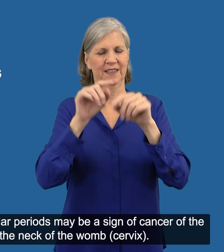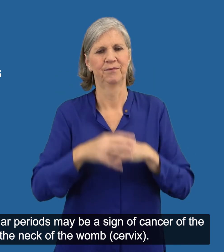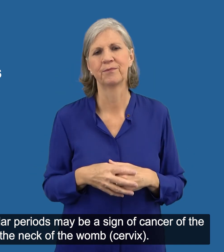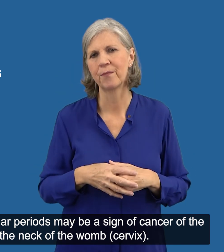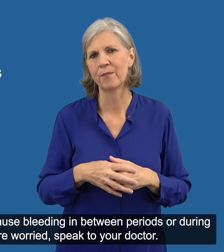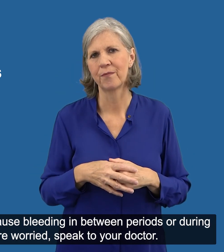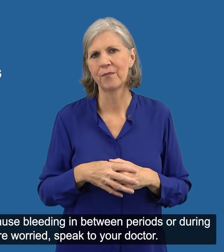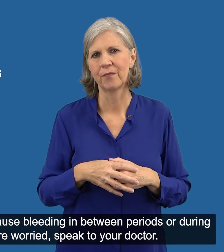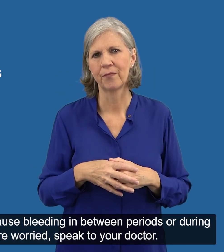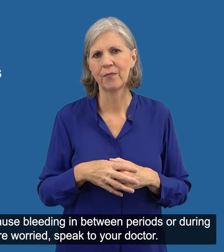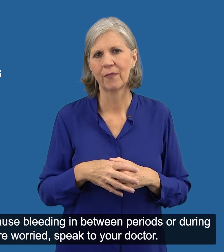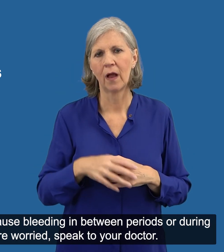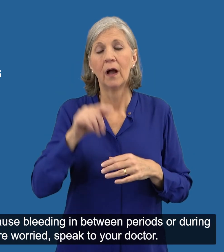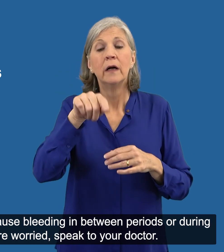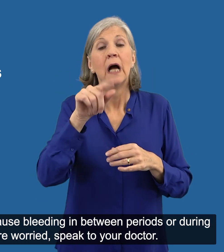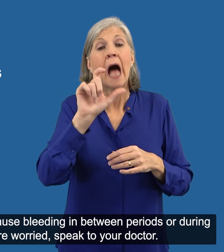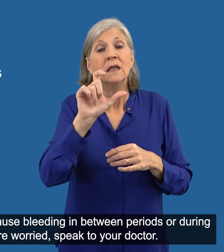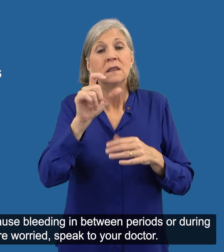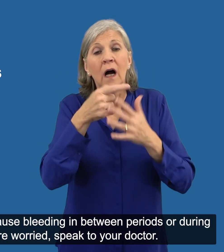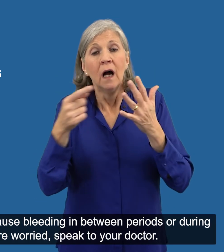These cancers can cause bleeding in between periods